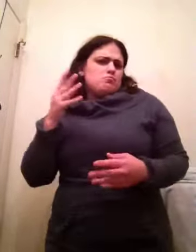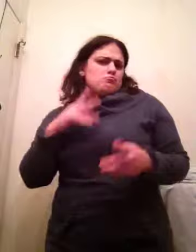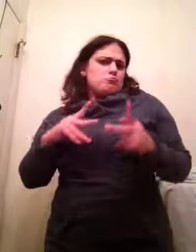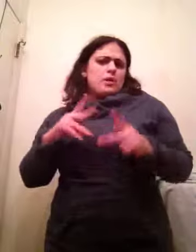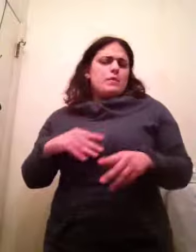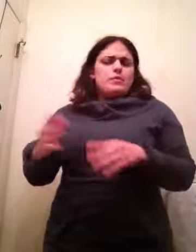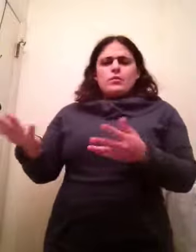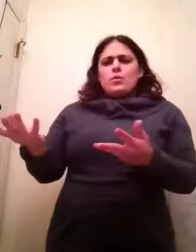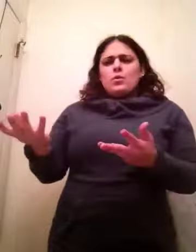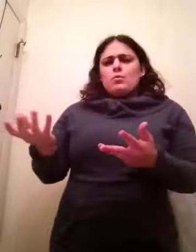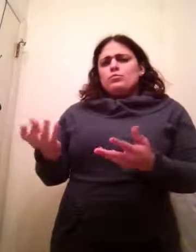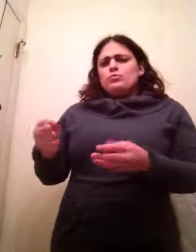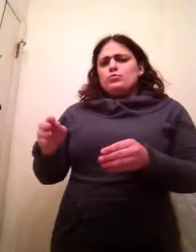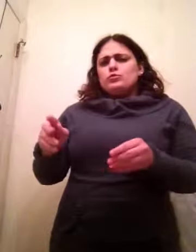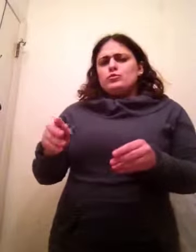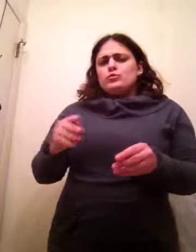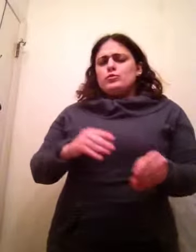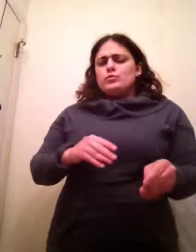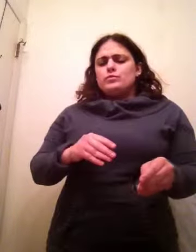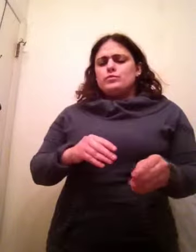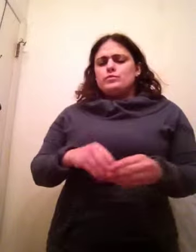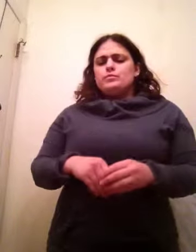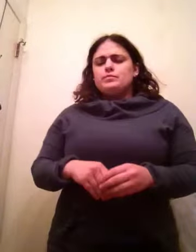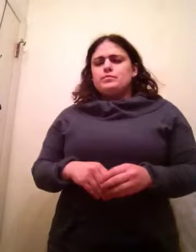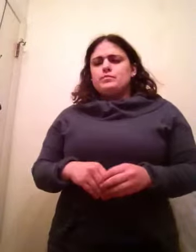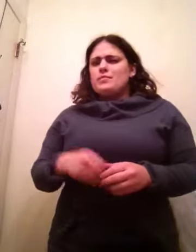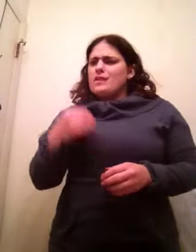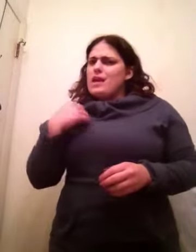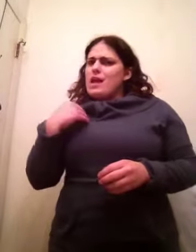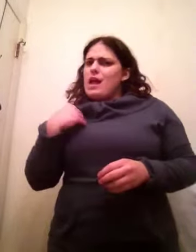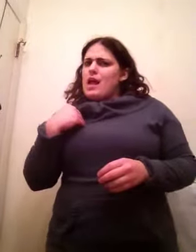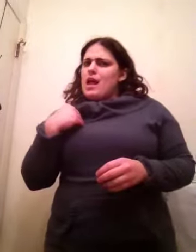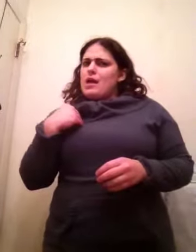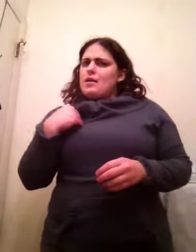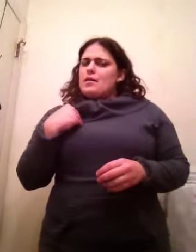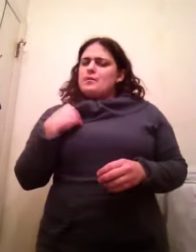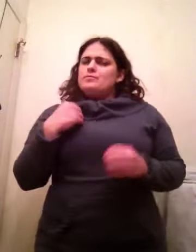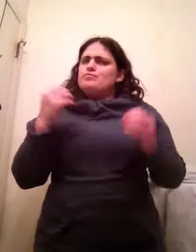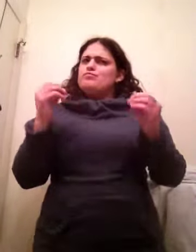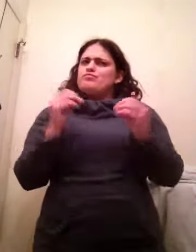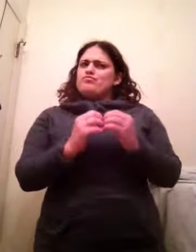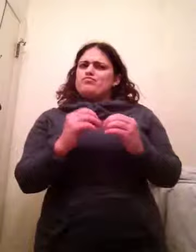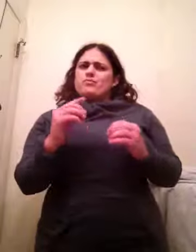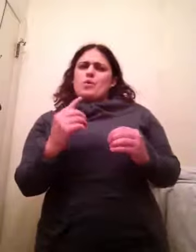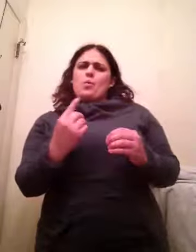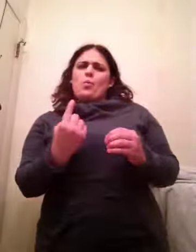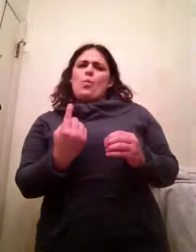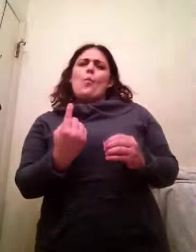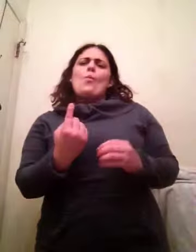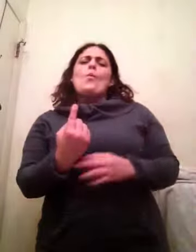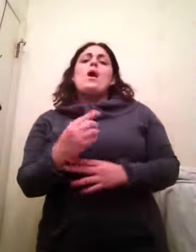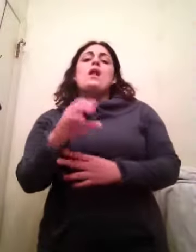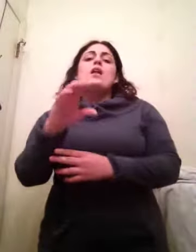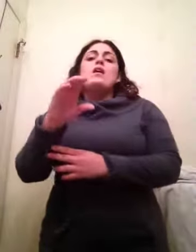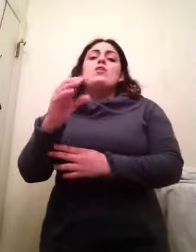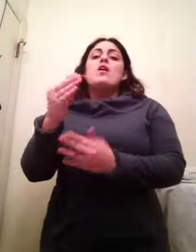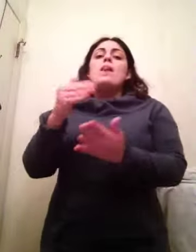more than 100,000 factories. Lots of factories. I agree with that. What